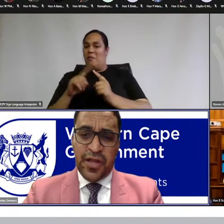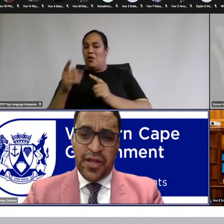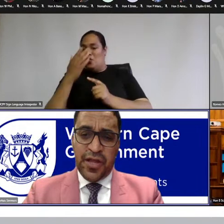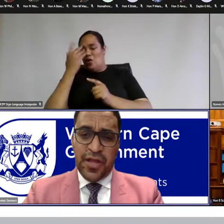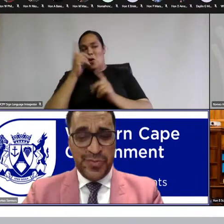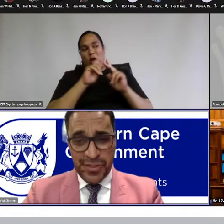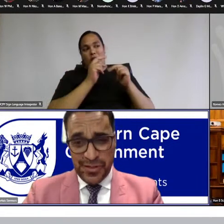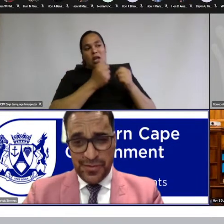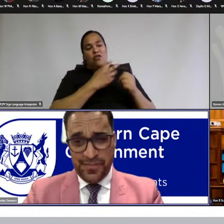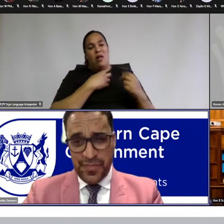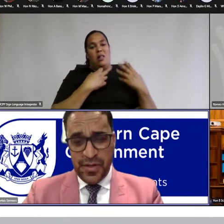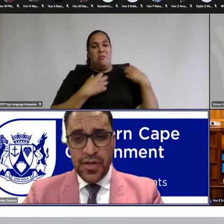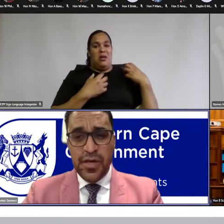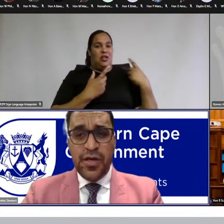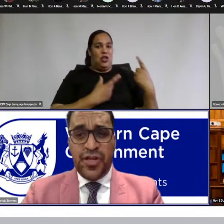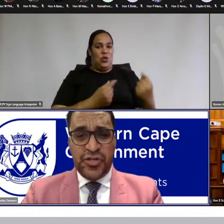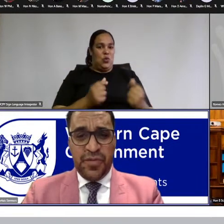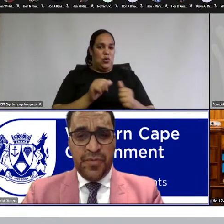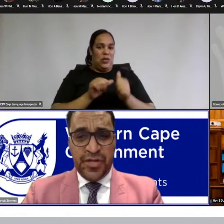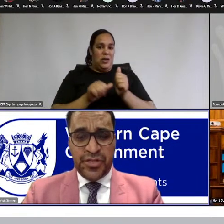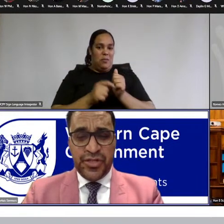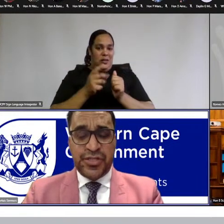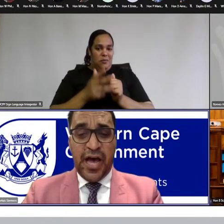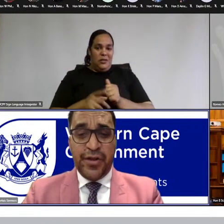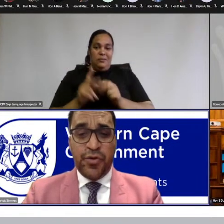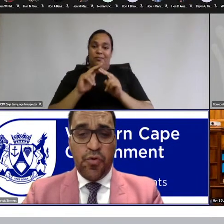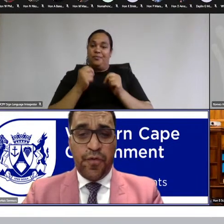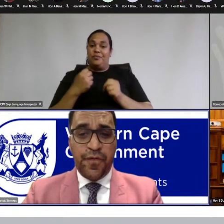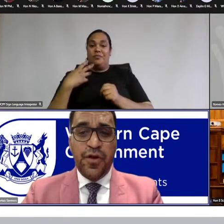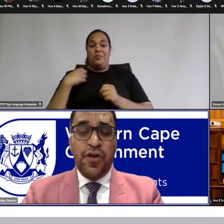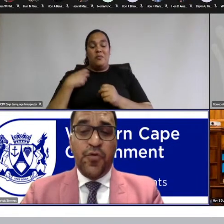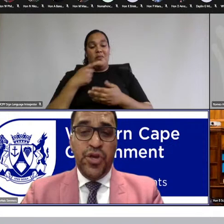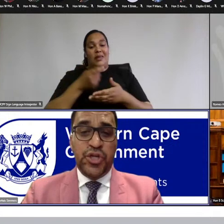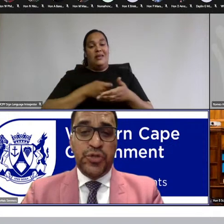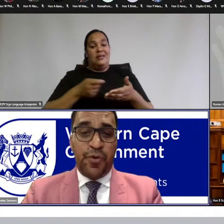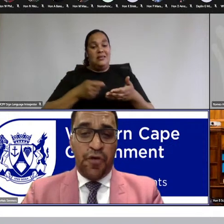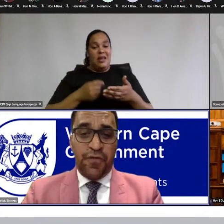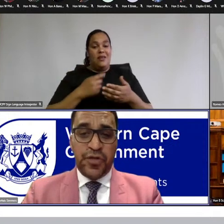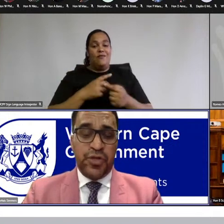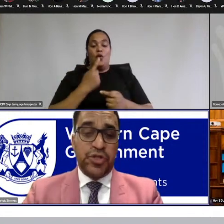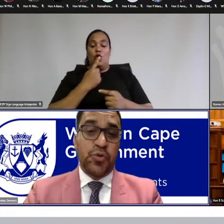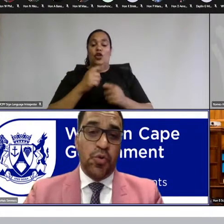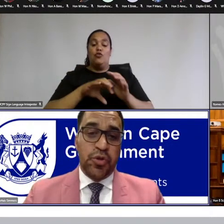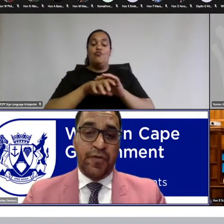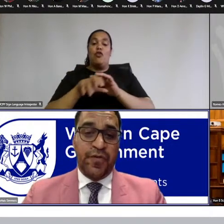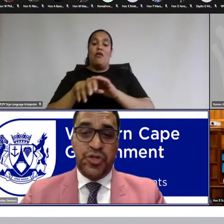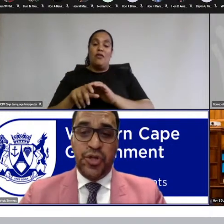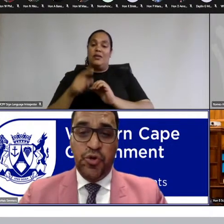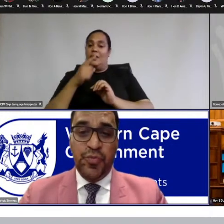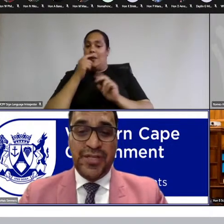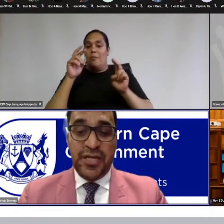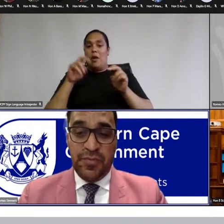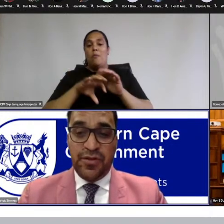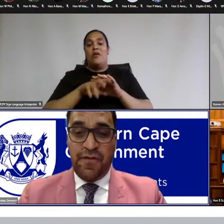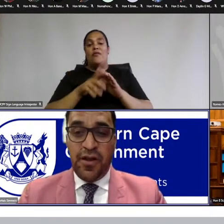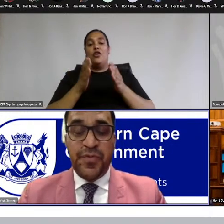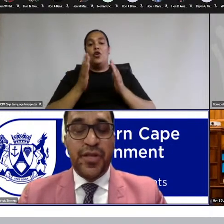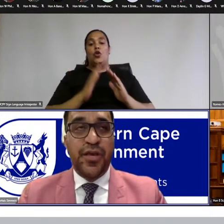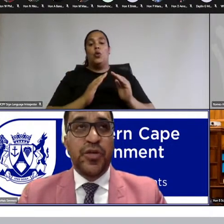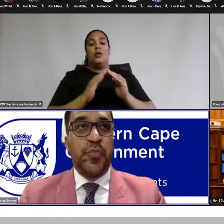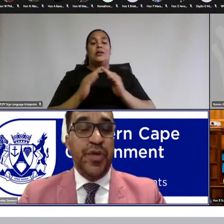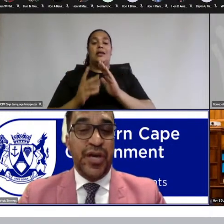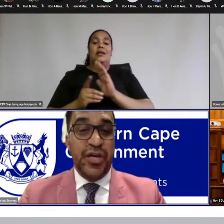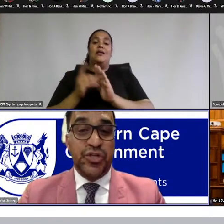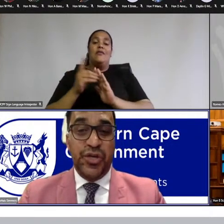minister does, Deputy Speaker. The national minister signed off for each province what is called Provincial Human Settlement